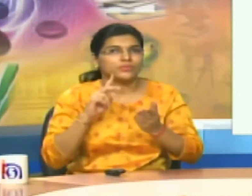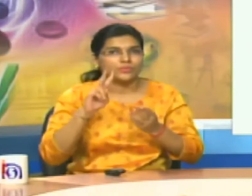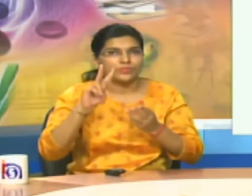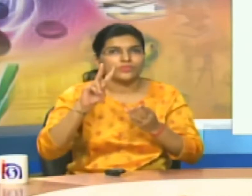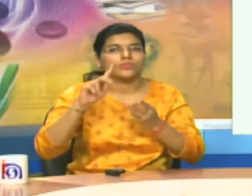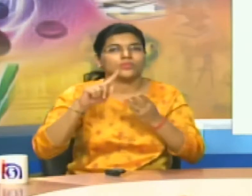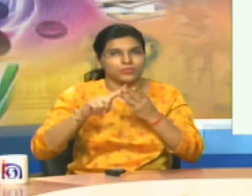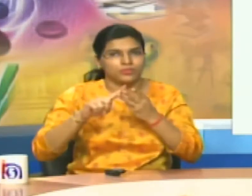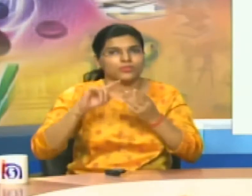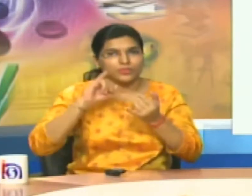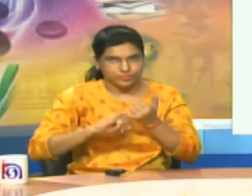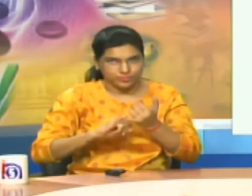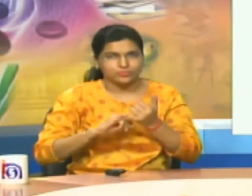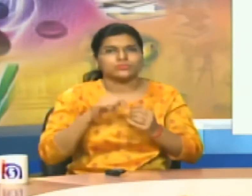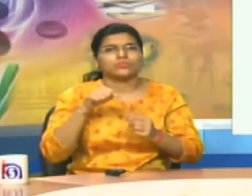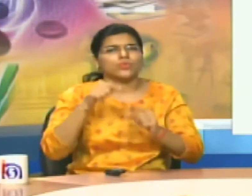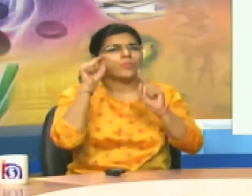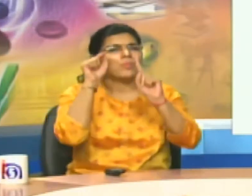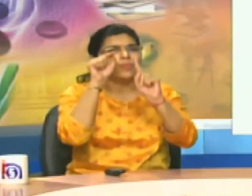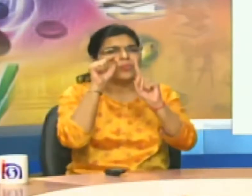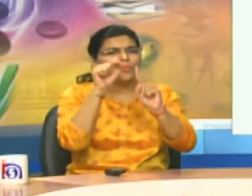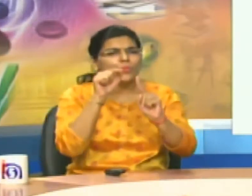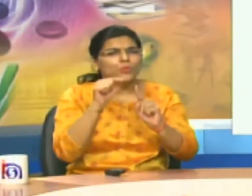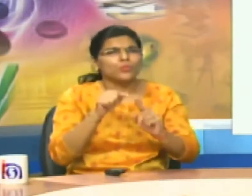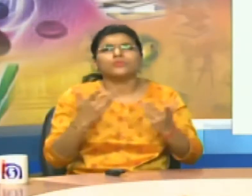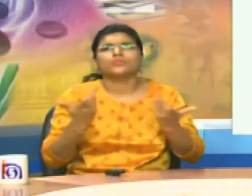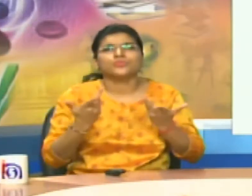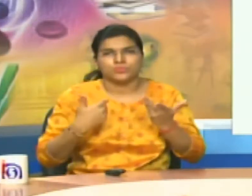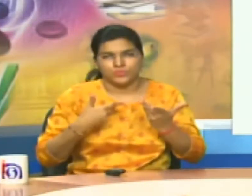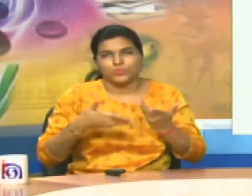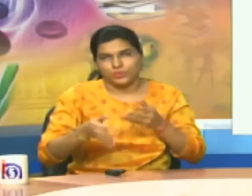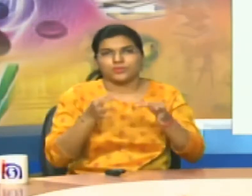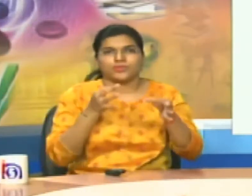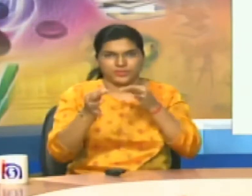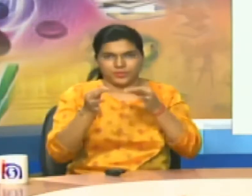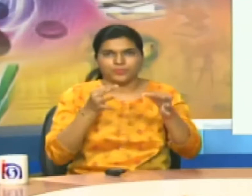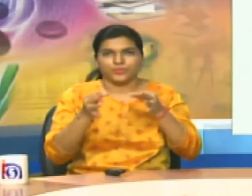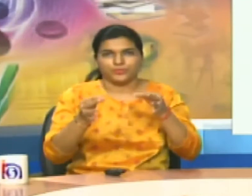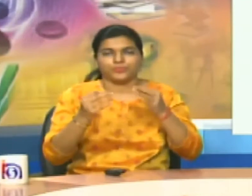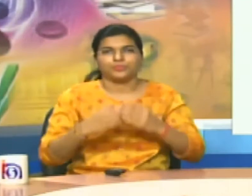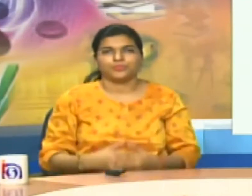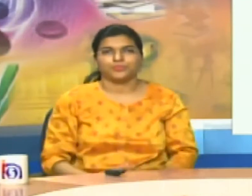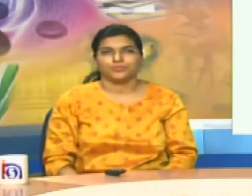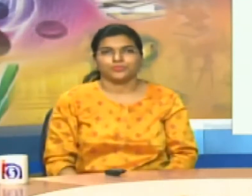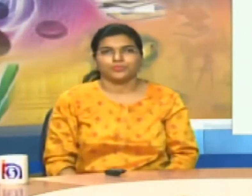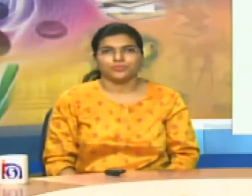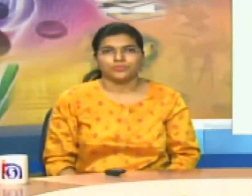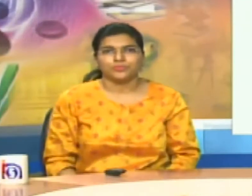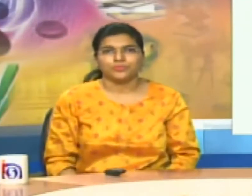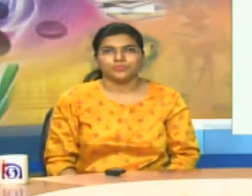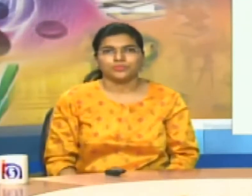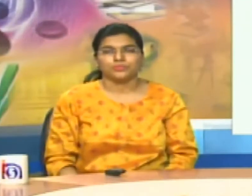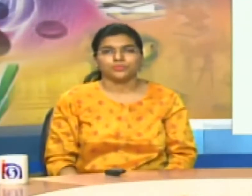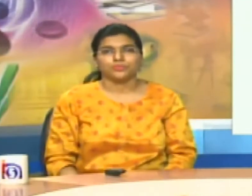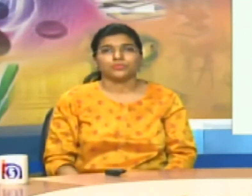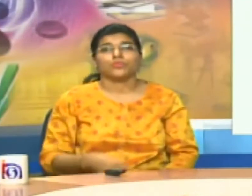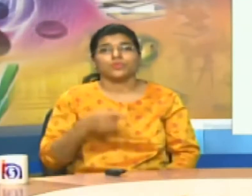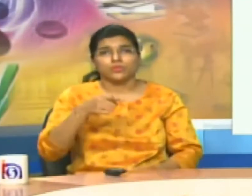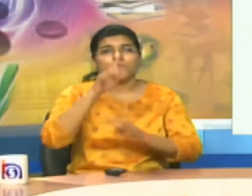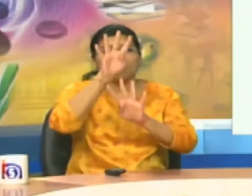Let us now understand about the objectives of this lesson. I am going to explain them.